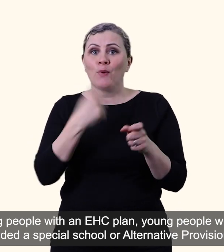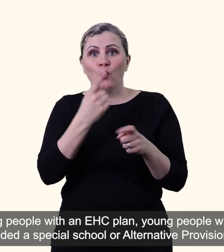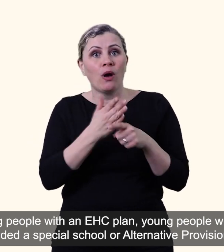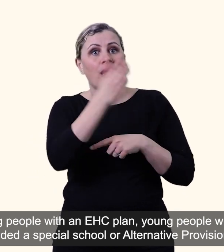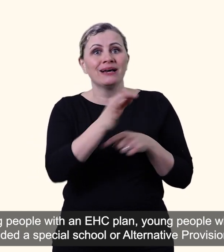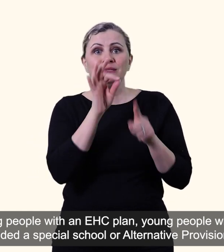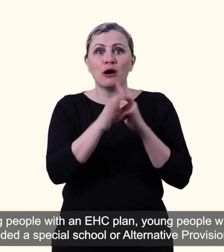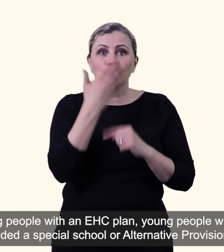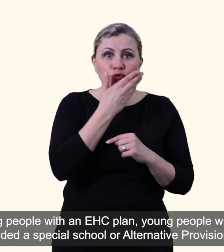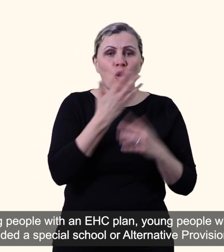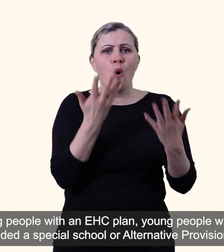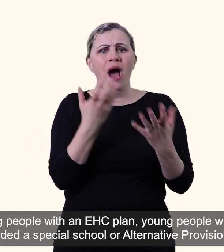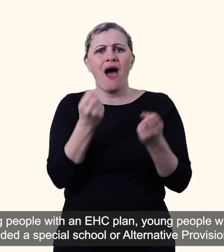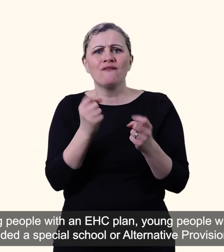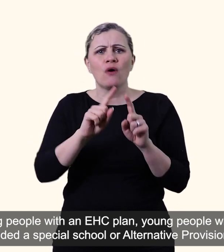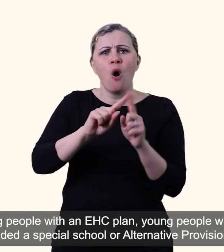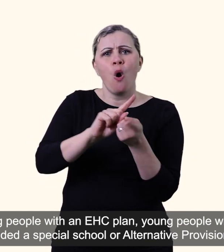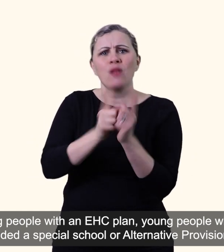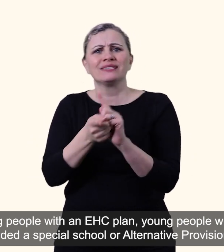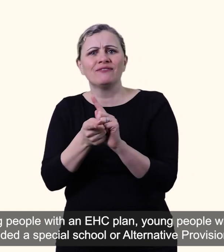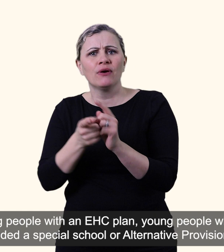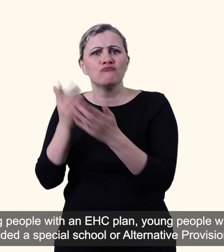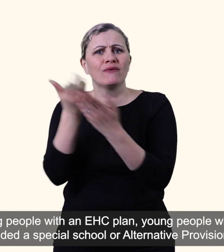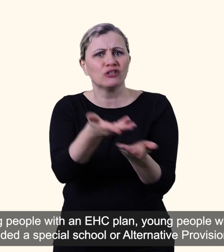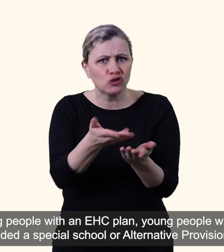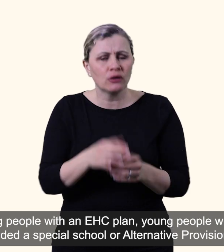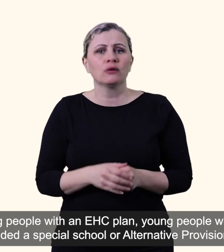who attended a special school or alternative provision,